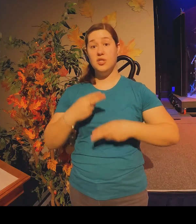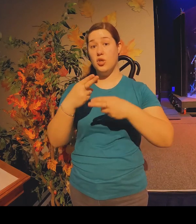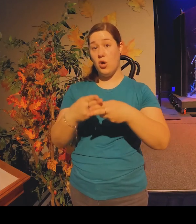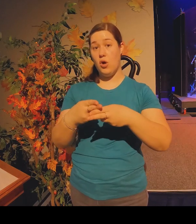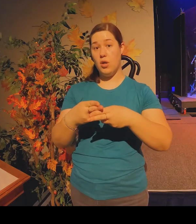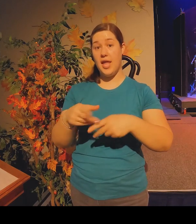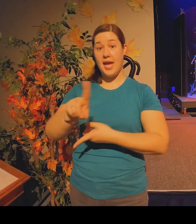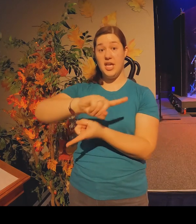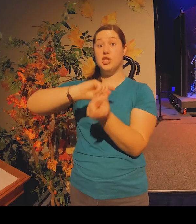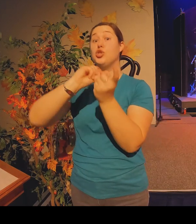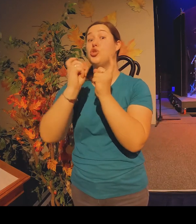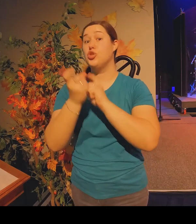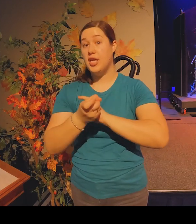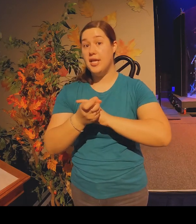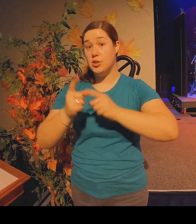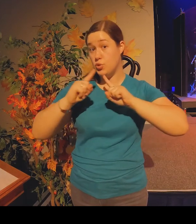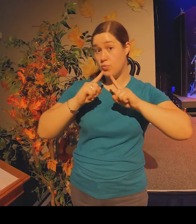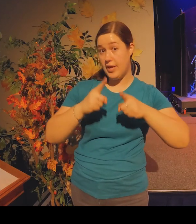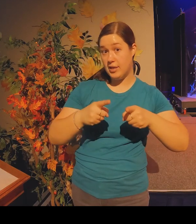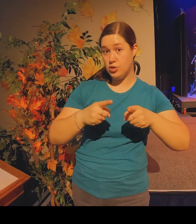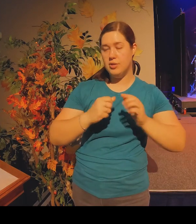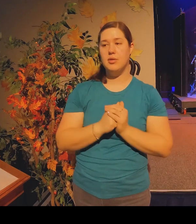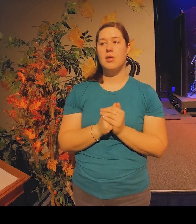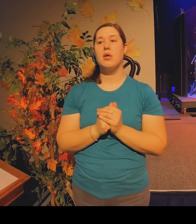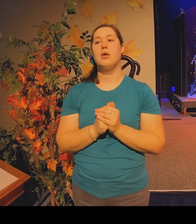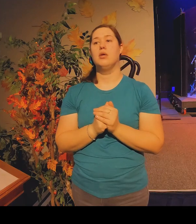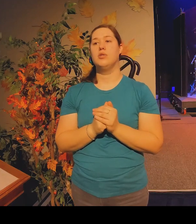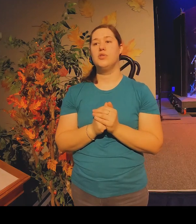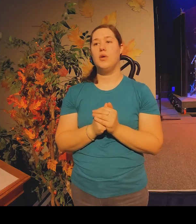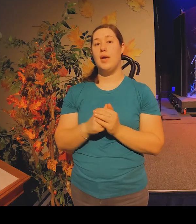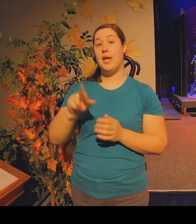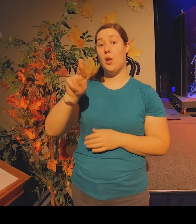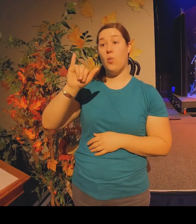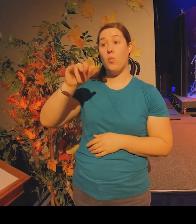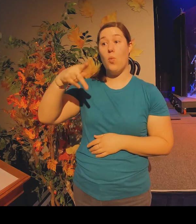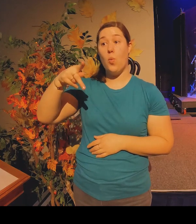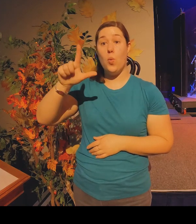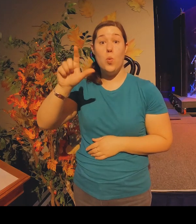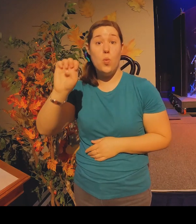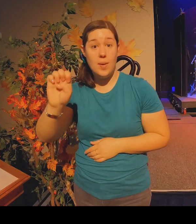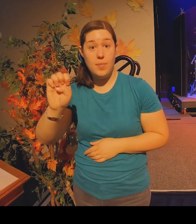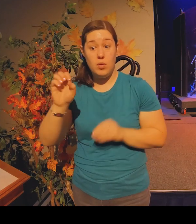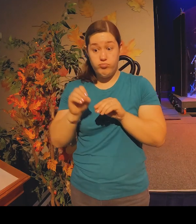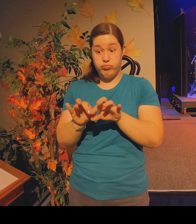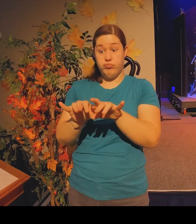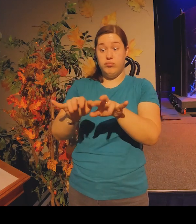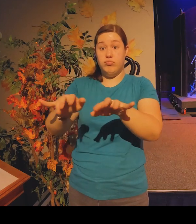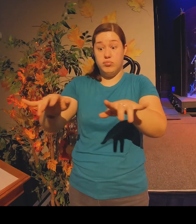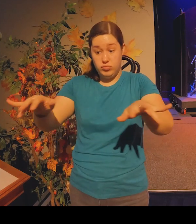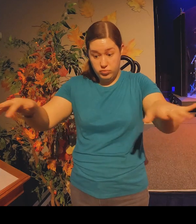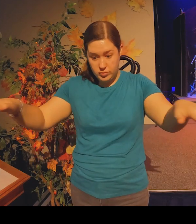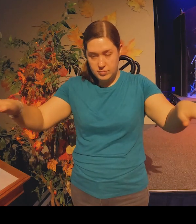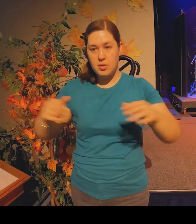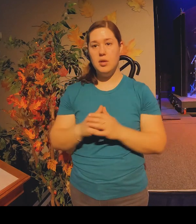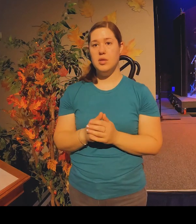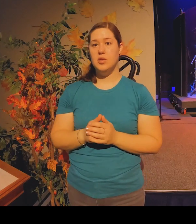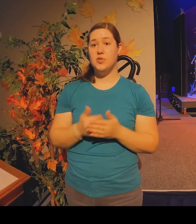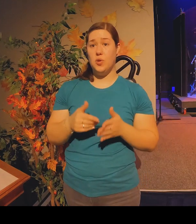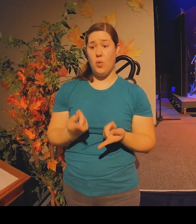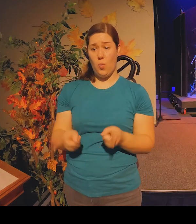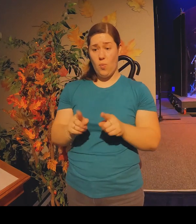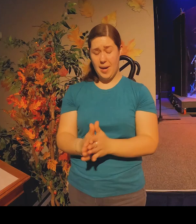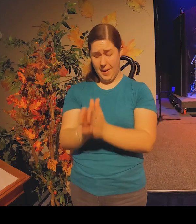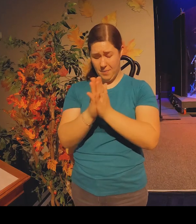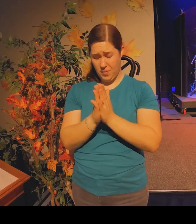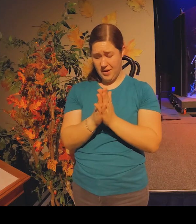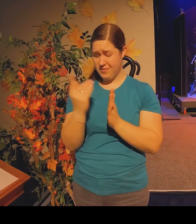a change reaction, a ripple effect. I mean, when I pray for something, I don't know how the answer to prayer is going to affect me 10 years from now. And when I pray